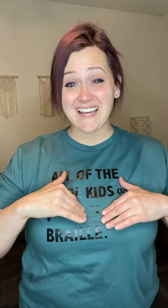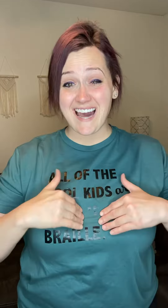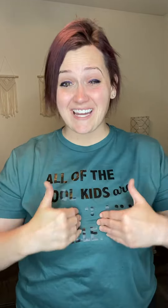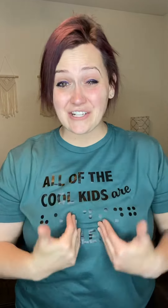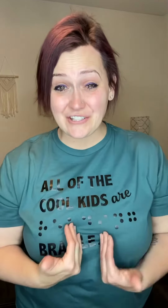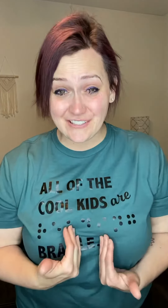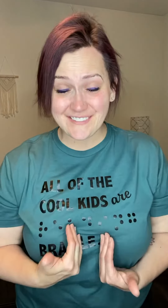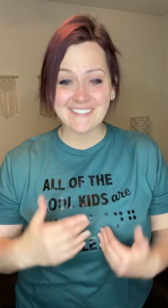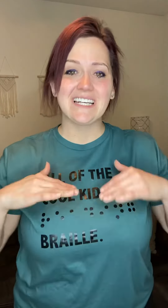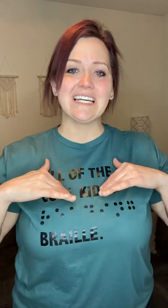tired?